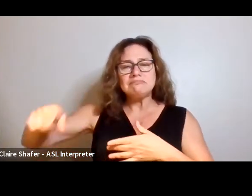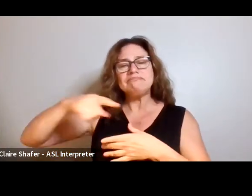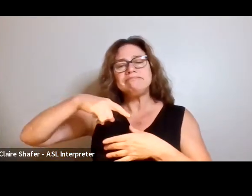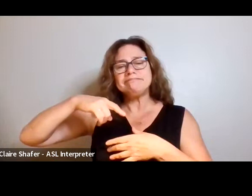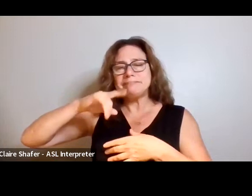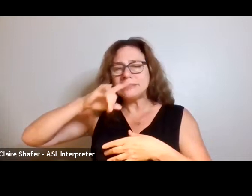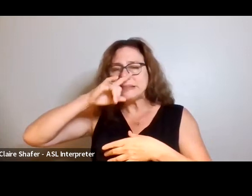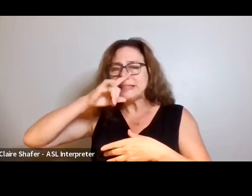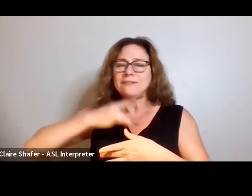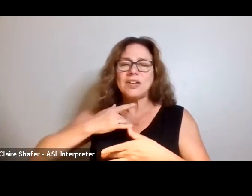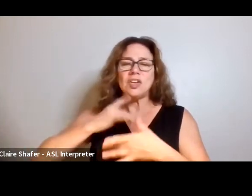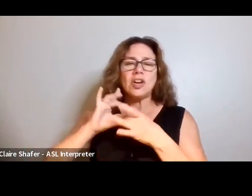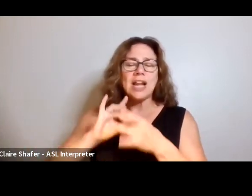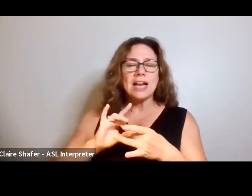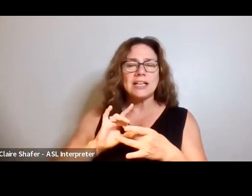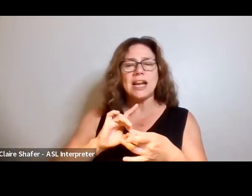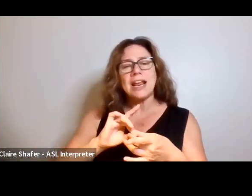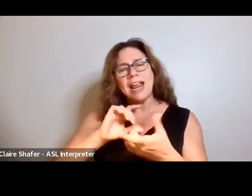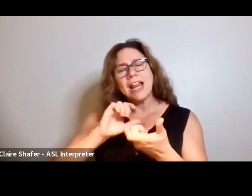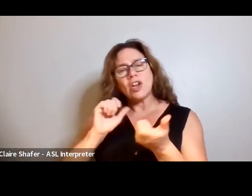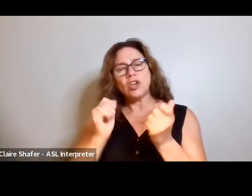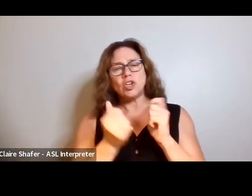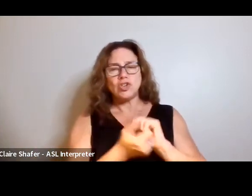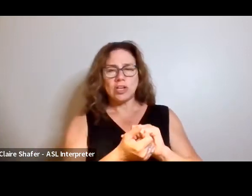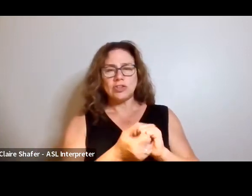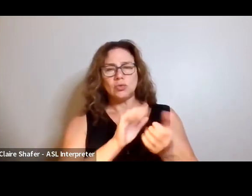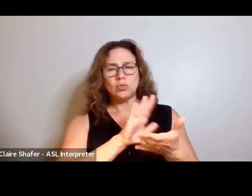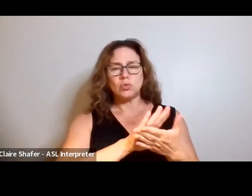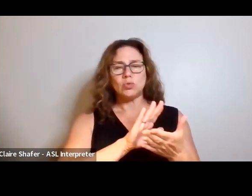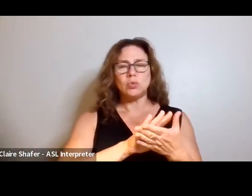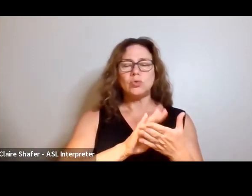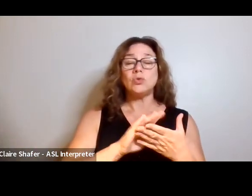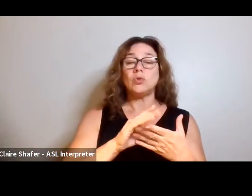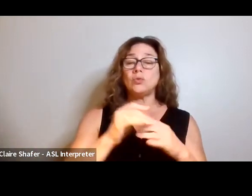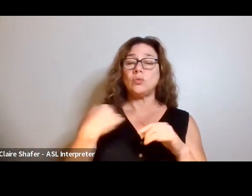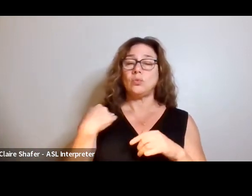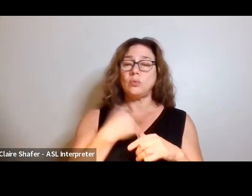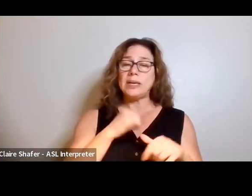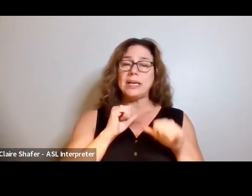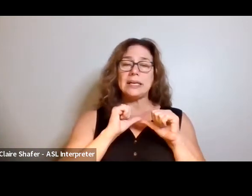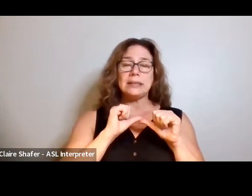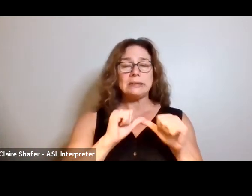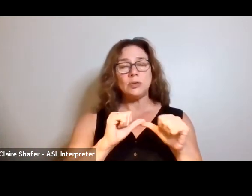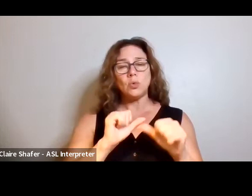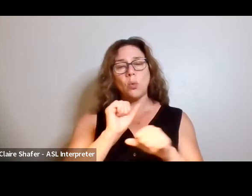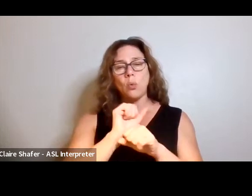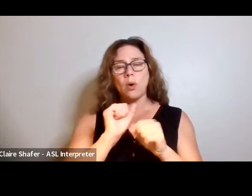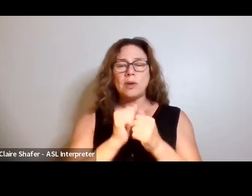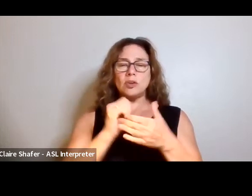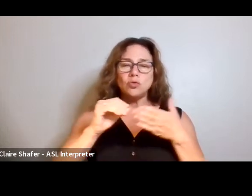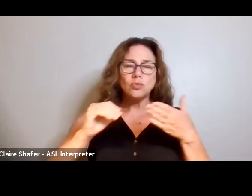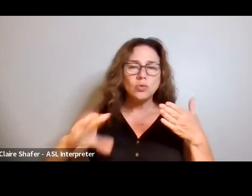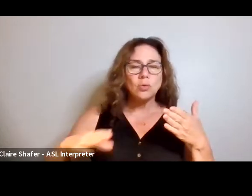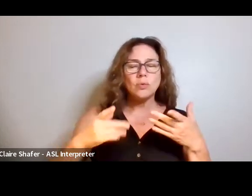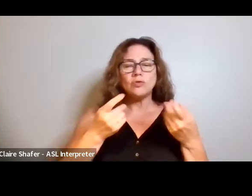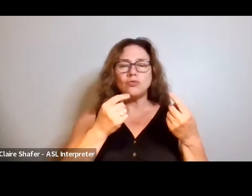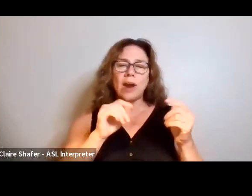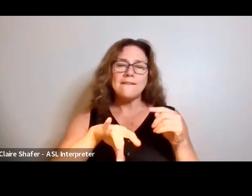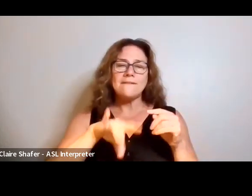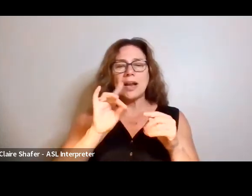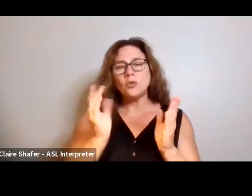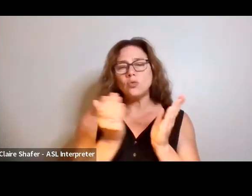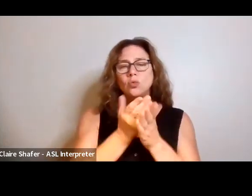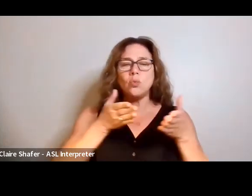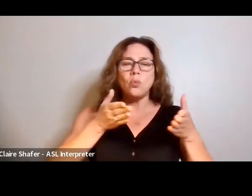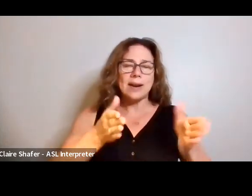it's also important that they carry a lot. And so as we continue to work with them, we're going to keep trying to find ways to make sure that they